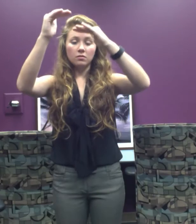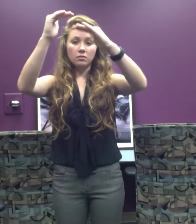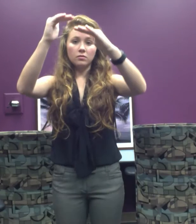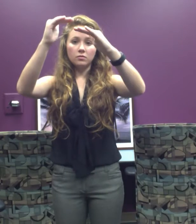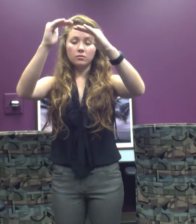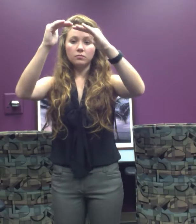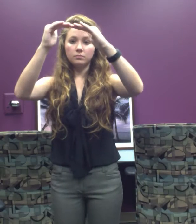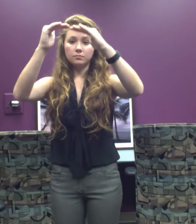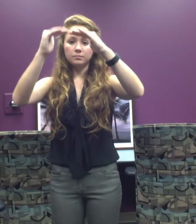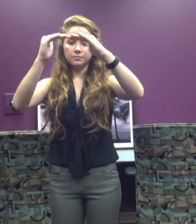Okay?